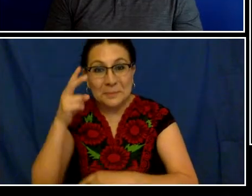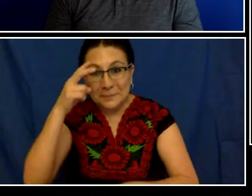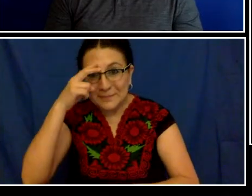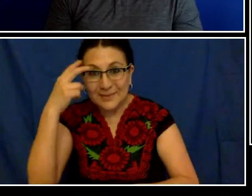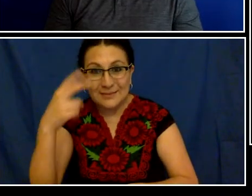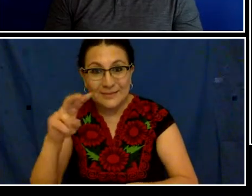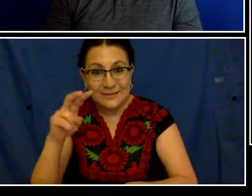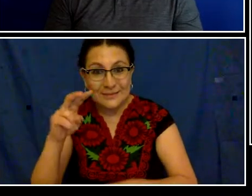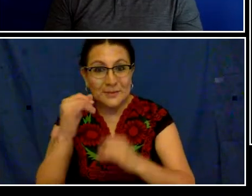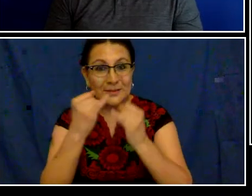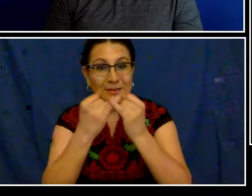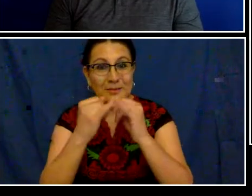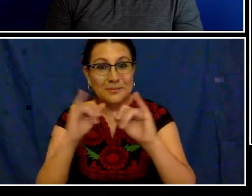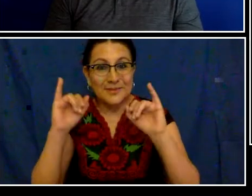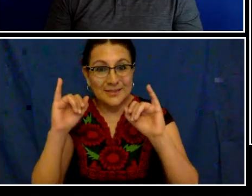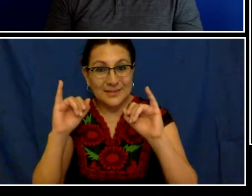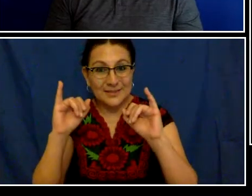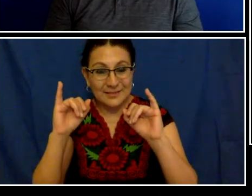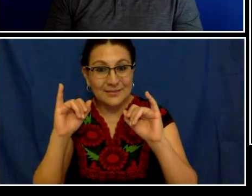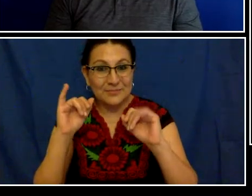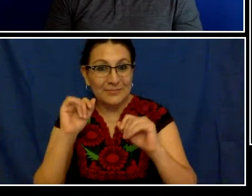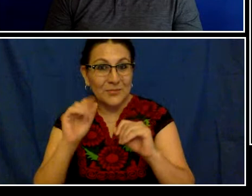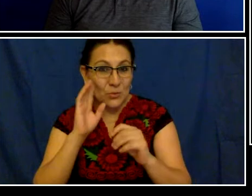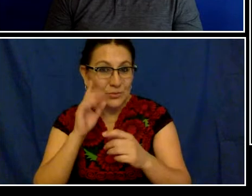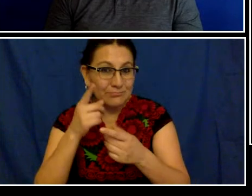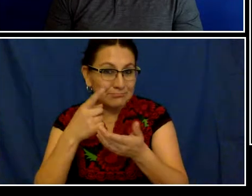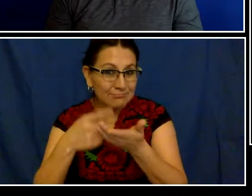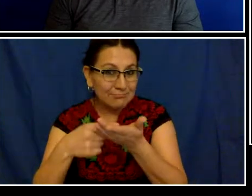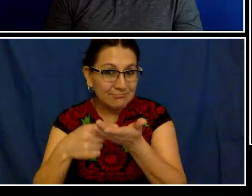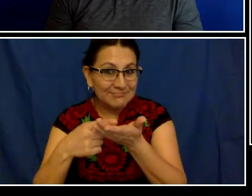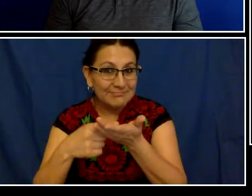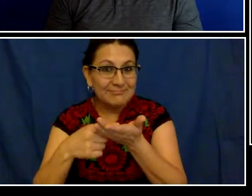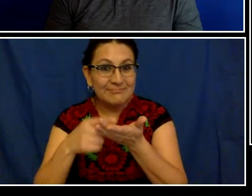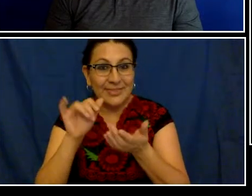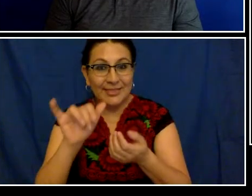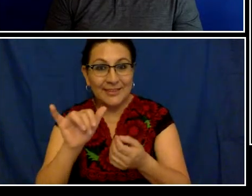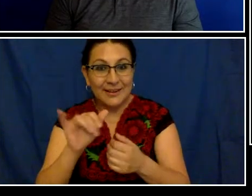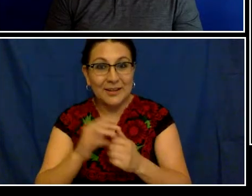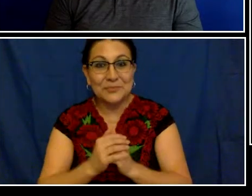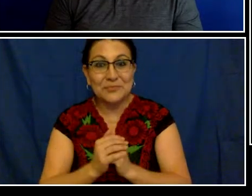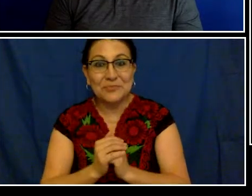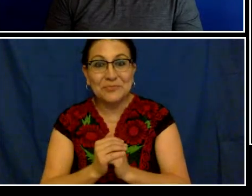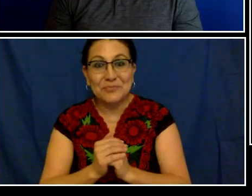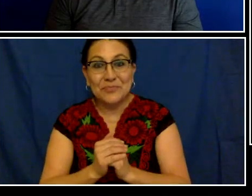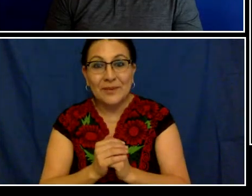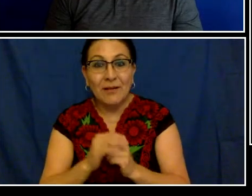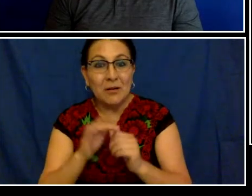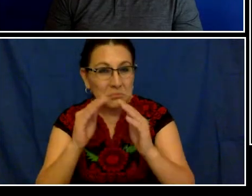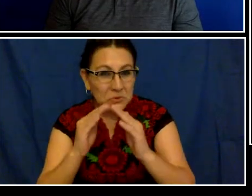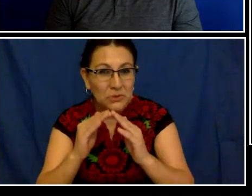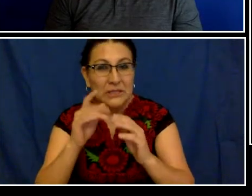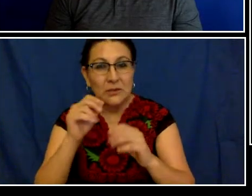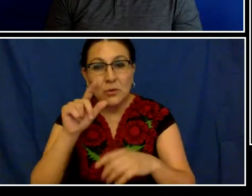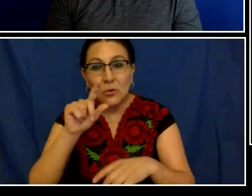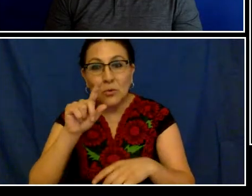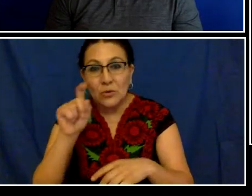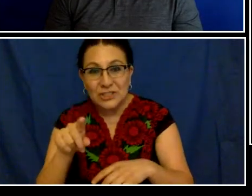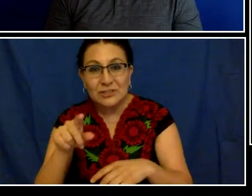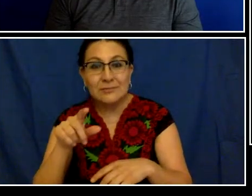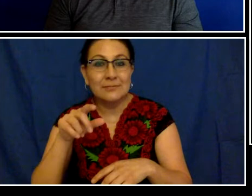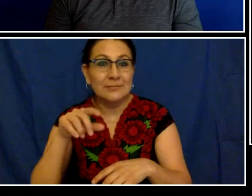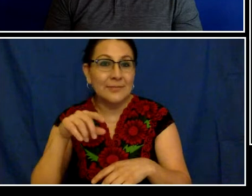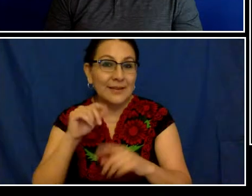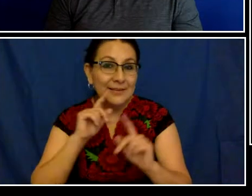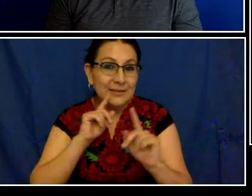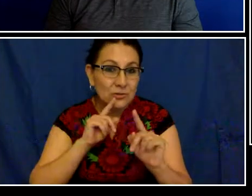we'll also explain the historical events of Mexico and the Mexican independence. We will be talking about all of this